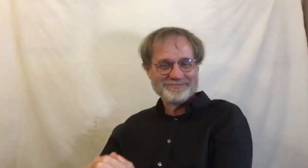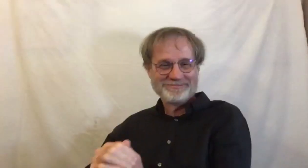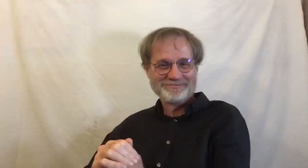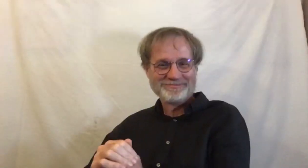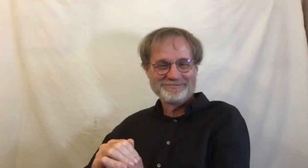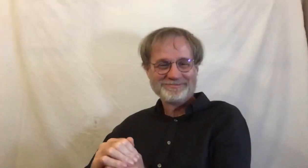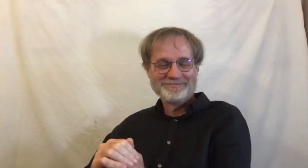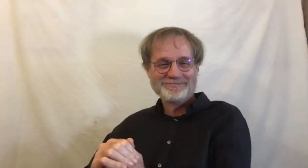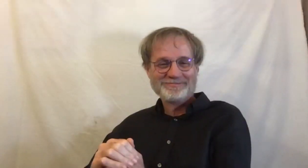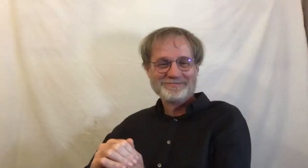much.